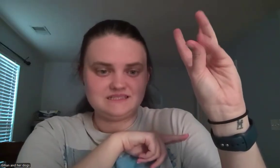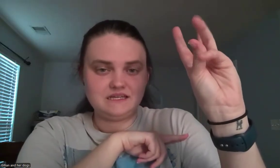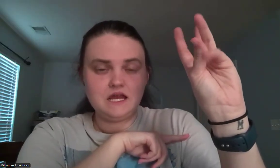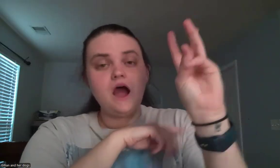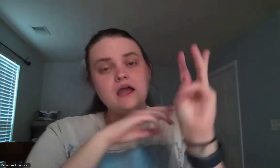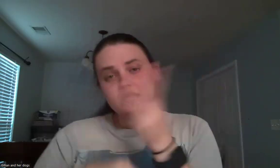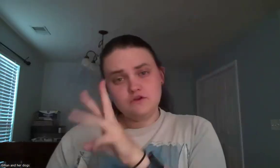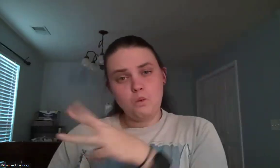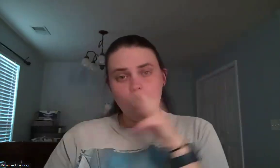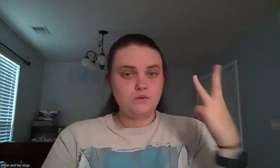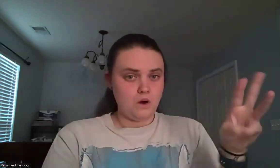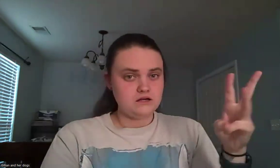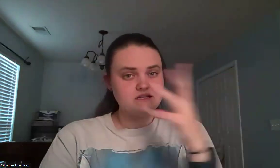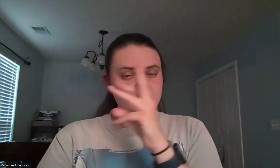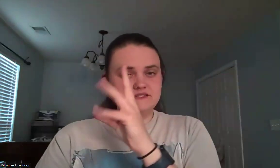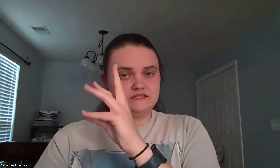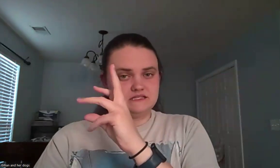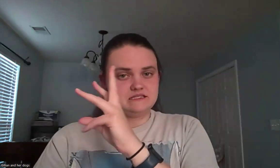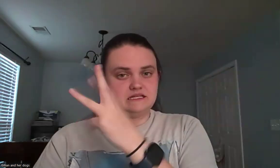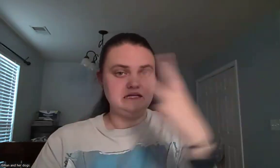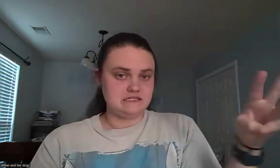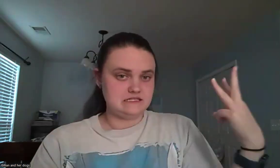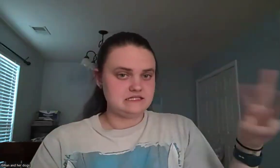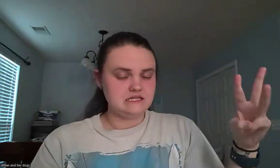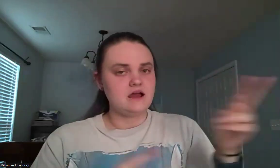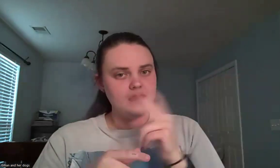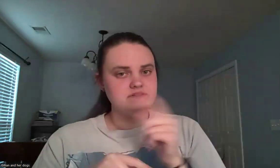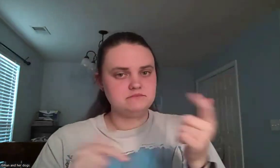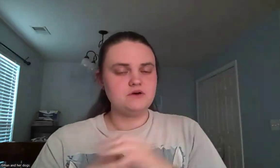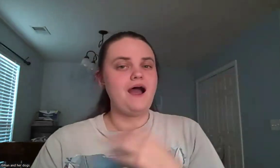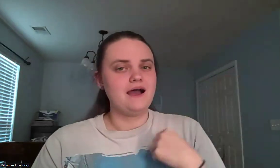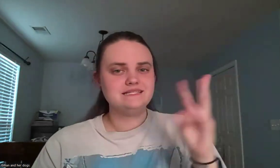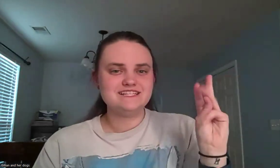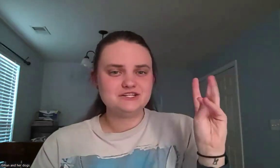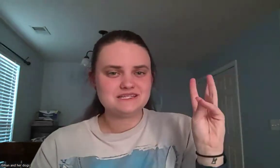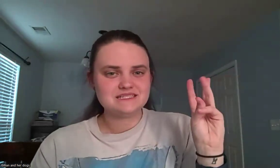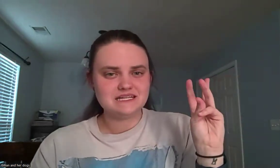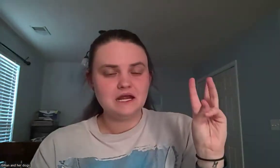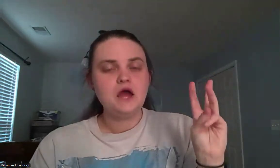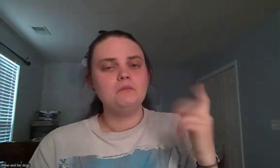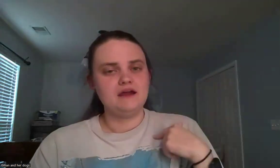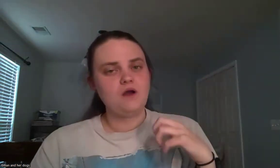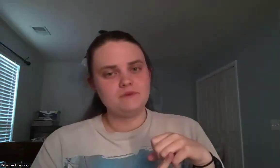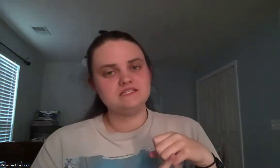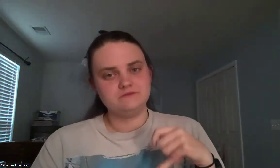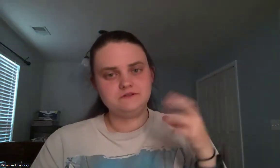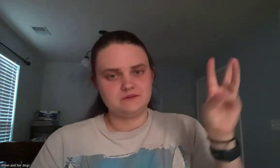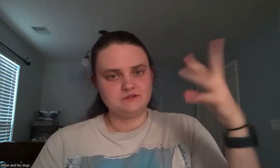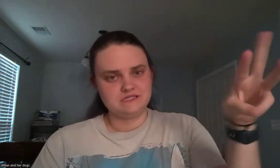16. Either one works. I've seen 16 and 16. I have seen both. I tend to do 16, but I've caught myself a few times doing